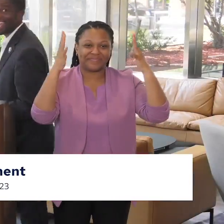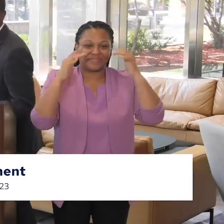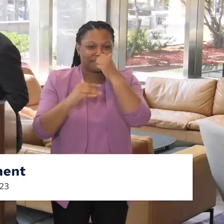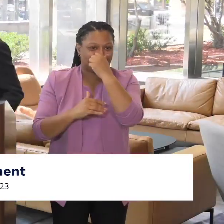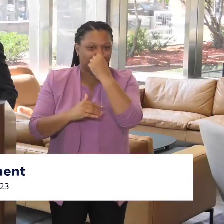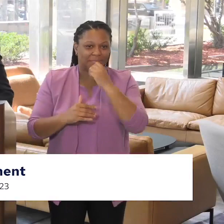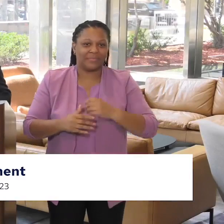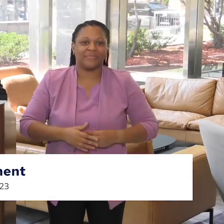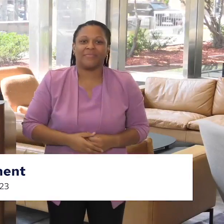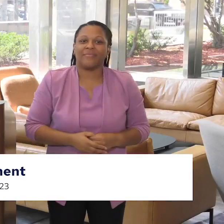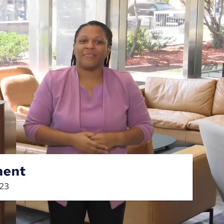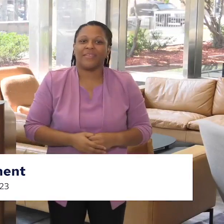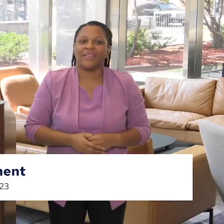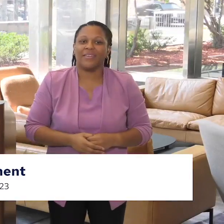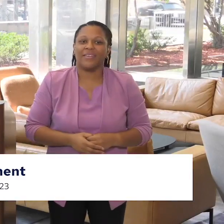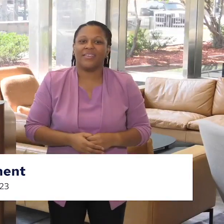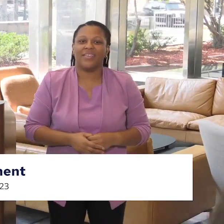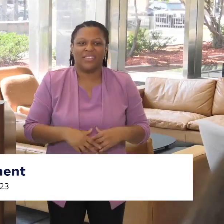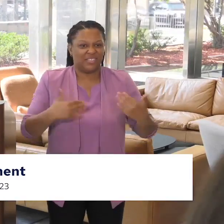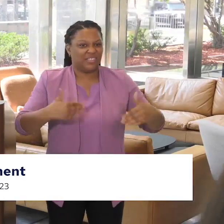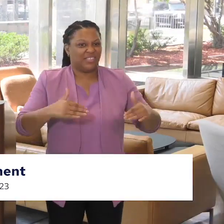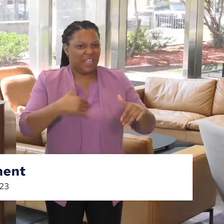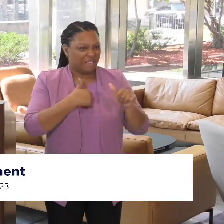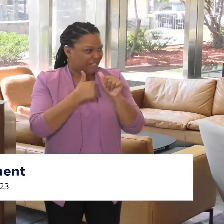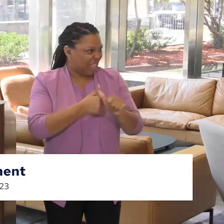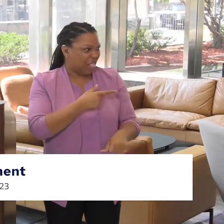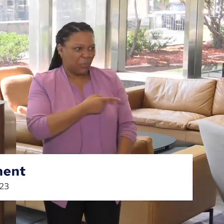Well, I hate to try to come after that,